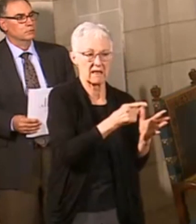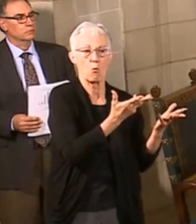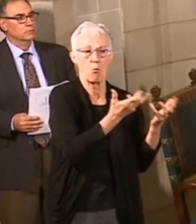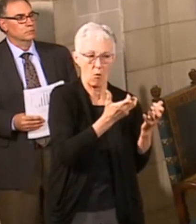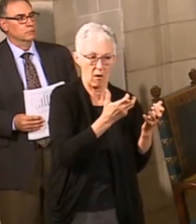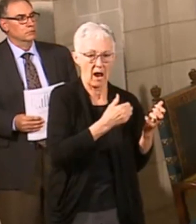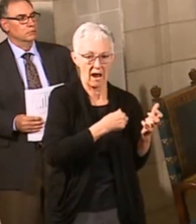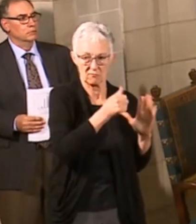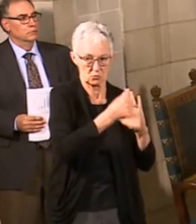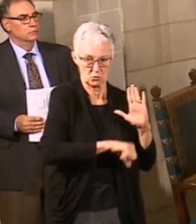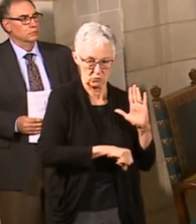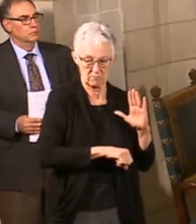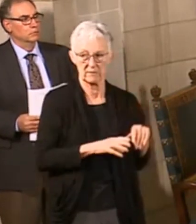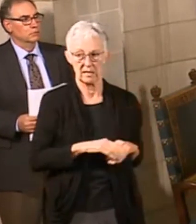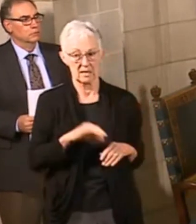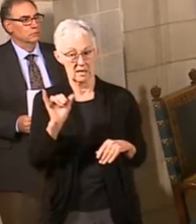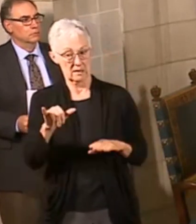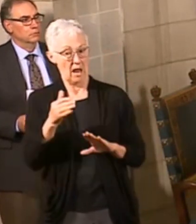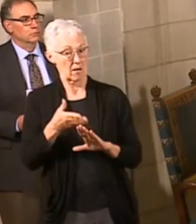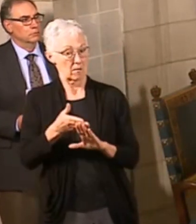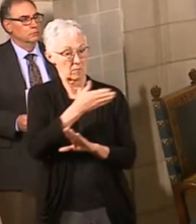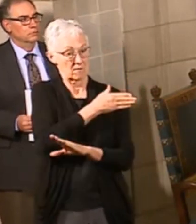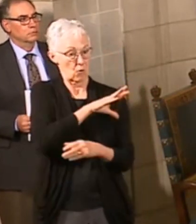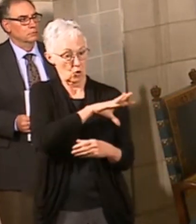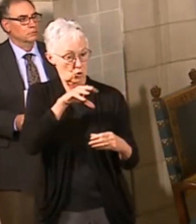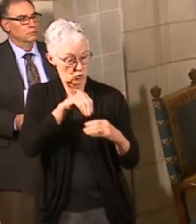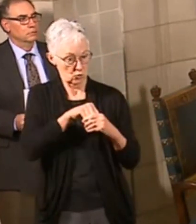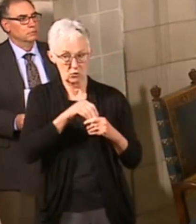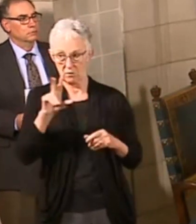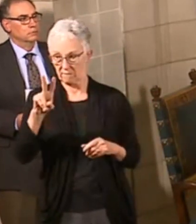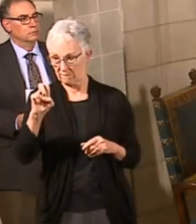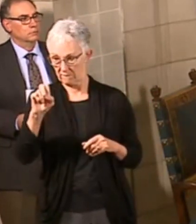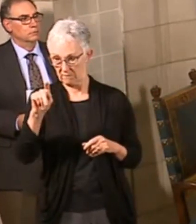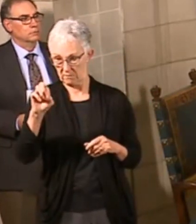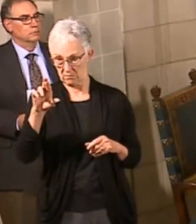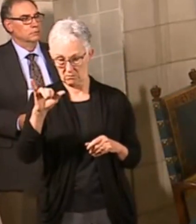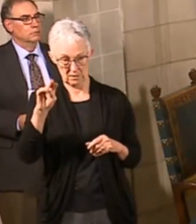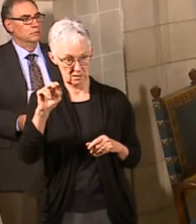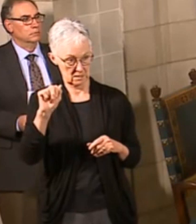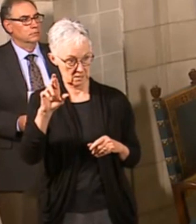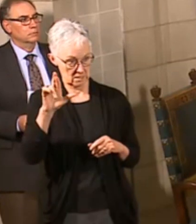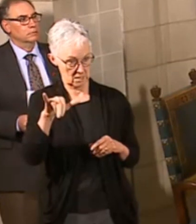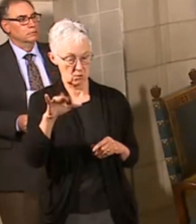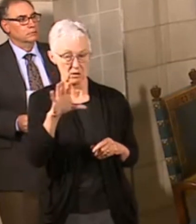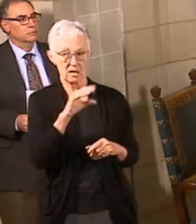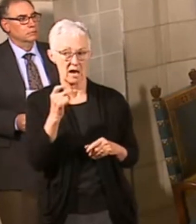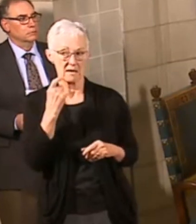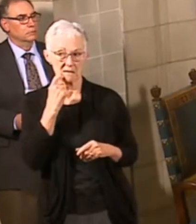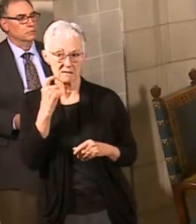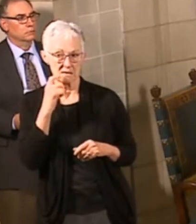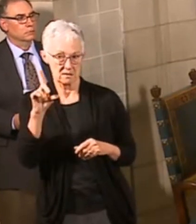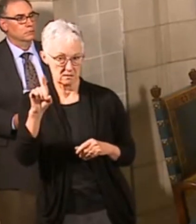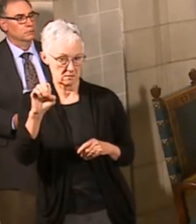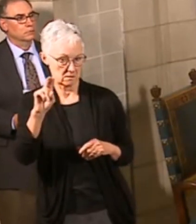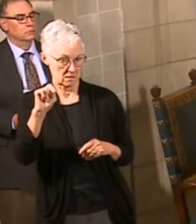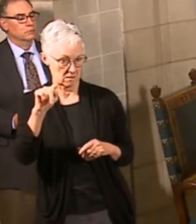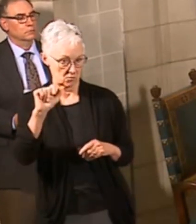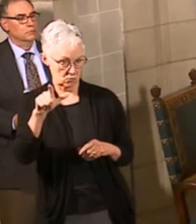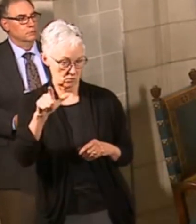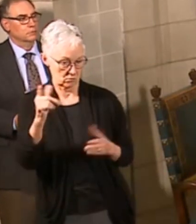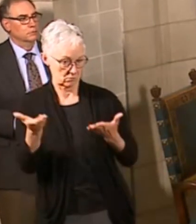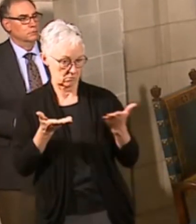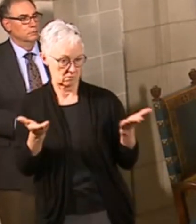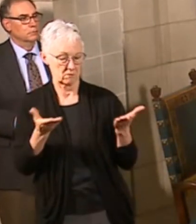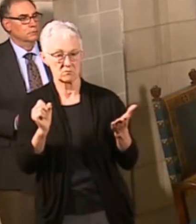also included veterinary services and dental services. Those will also be relaxed at that point as well. So dentists will be able to start seeing